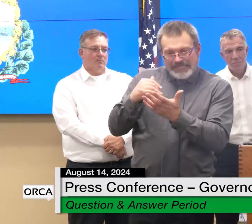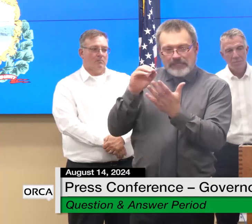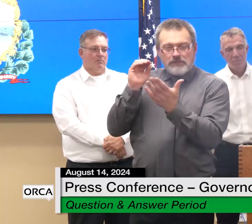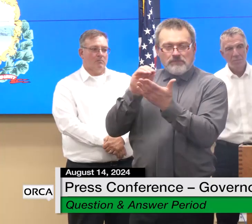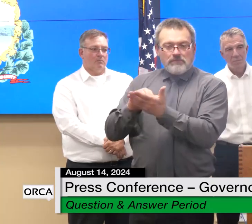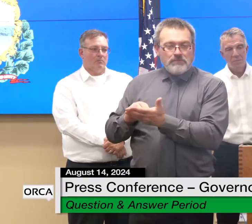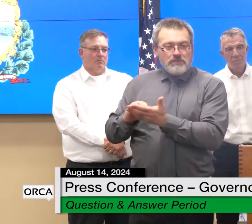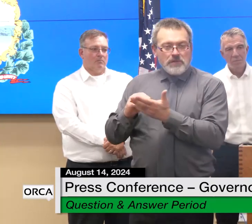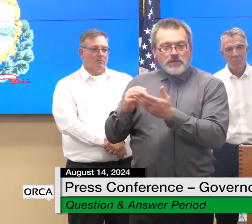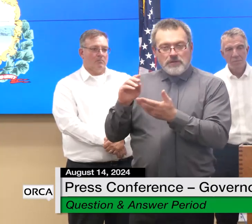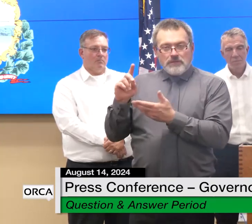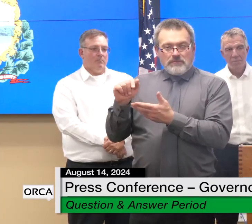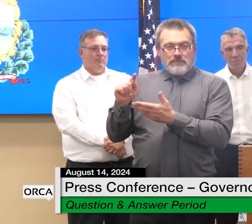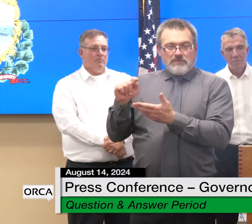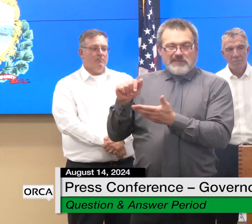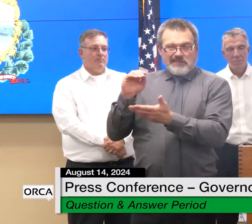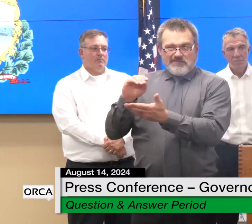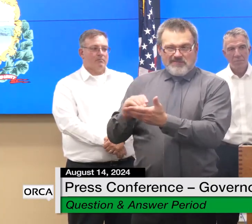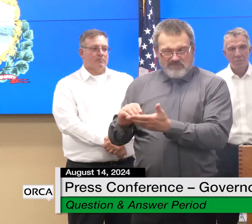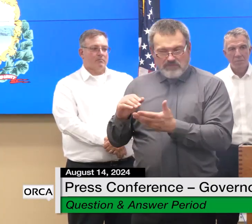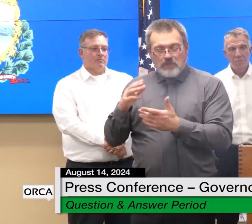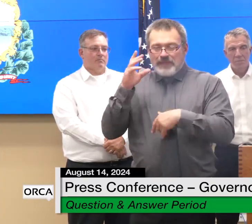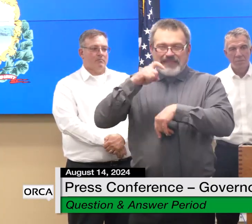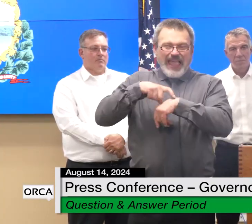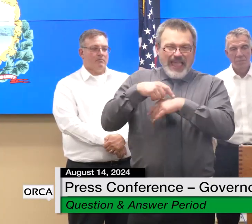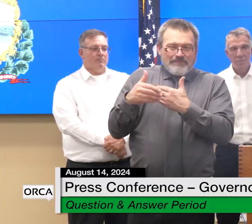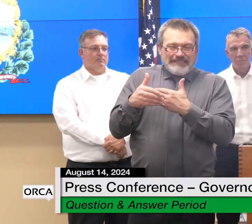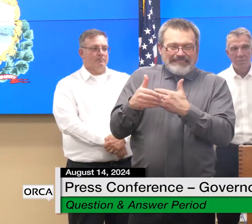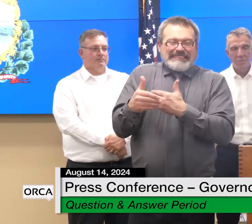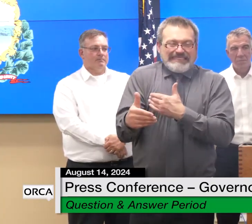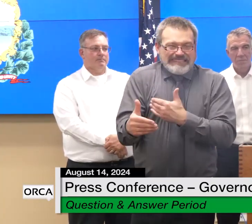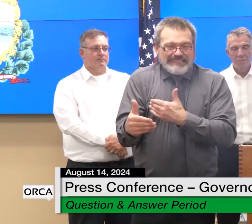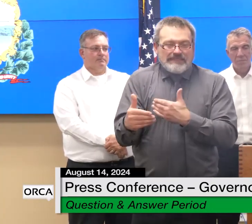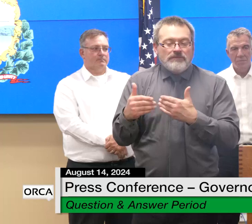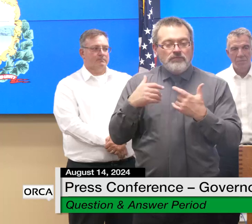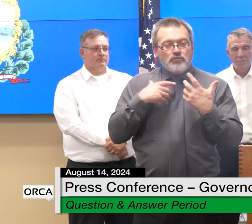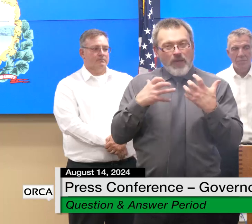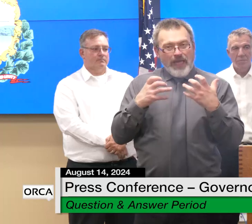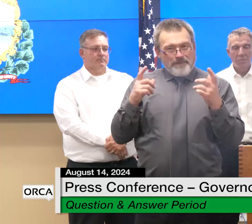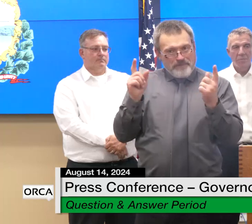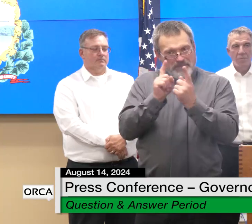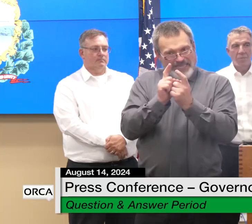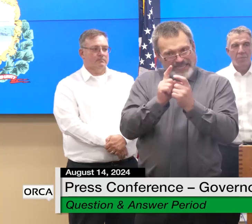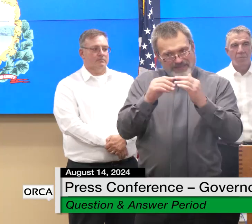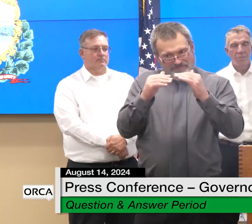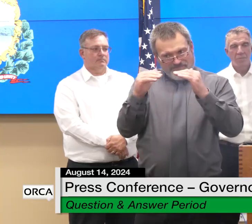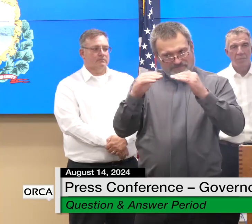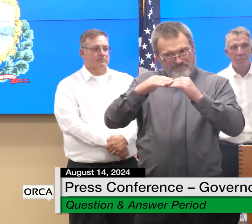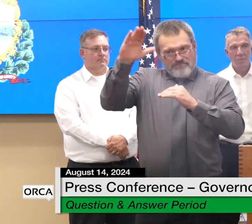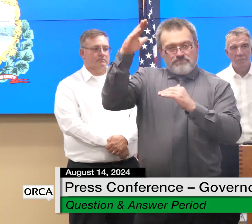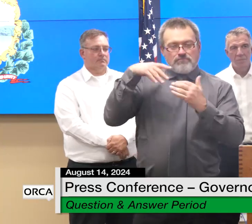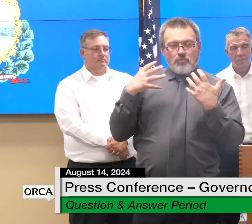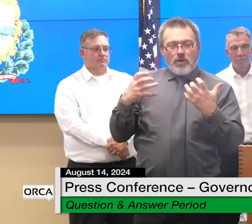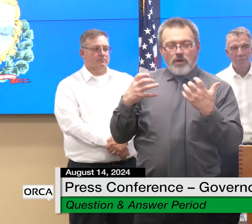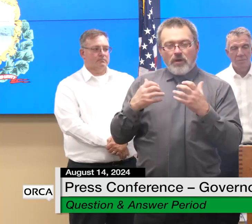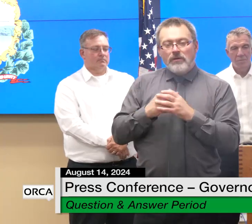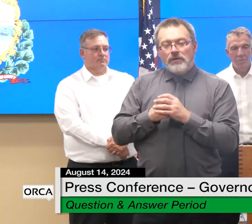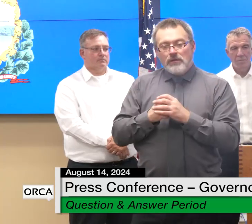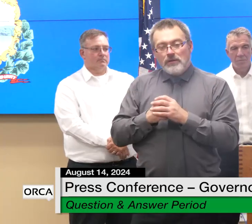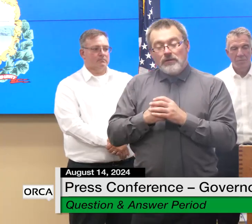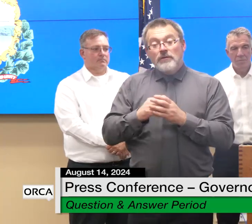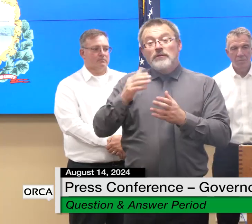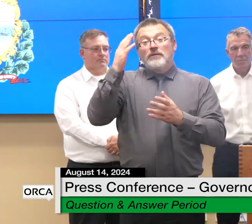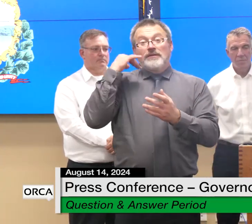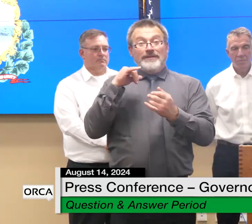for an extension to be able to make sure that we're hitting the thresholds there. The flooding from the 30th, that preliminary